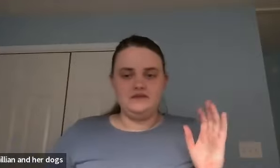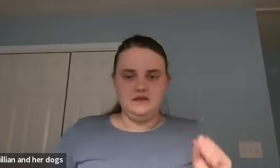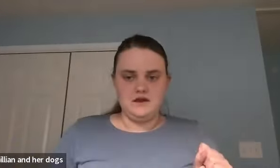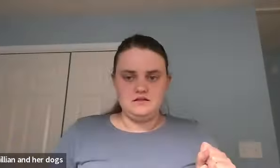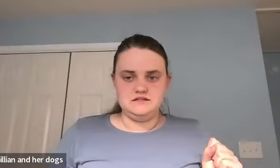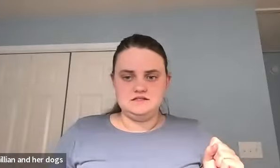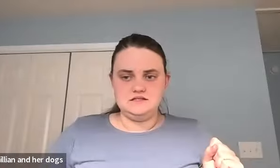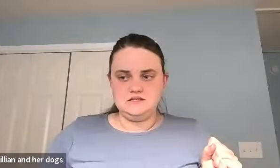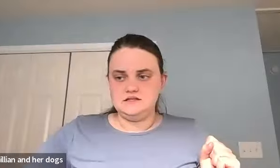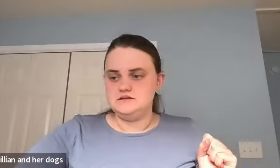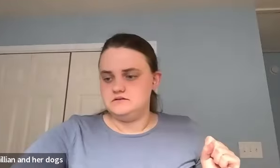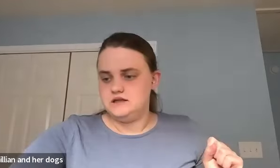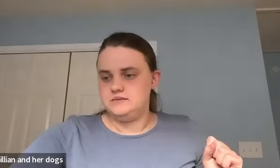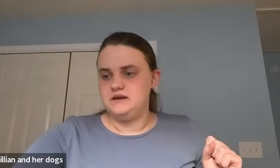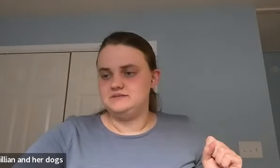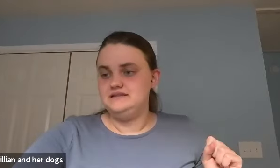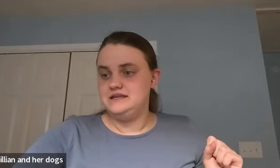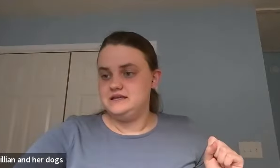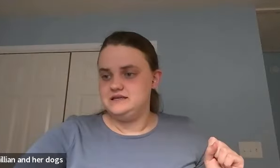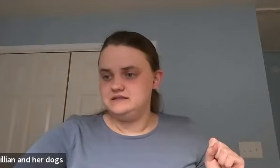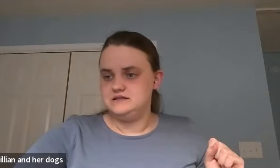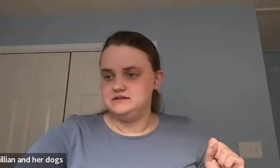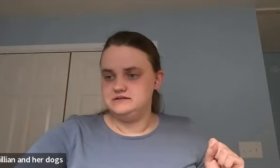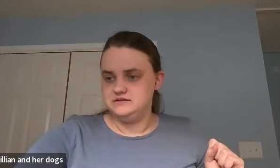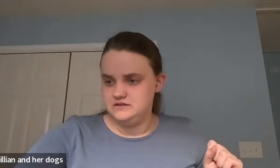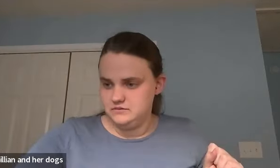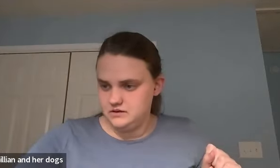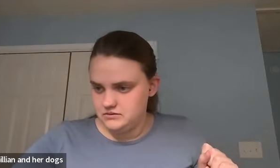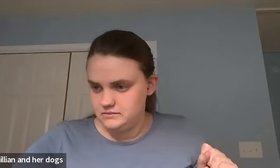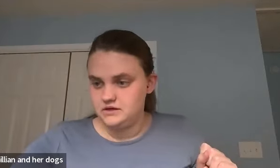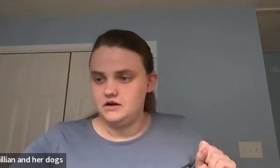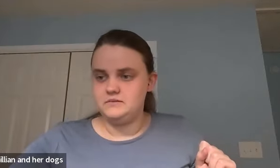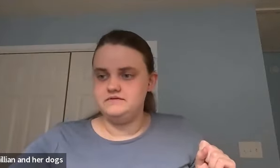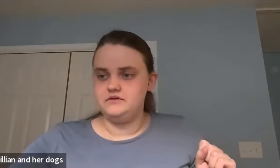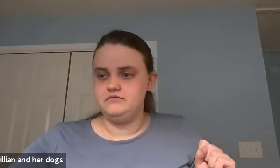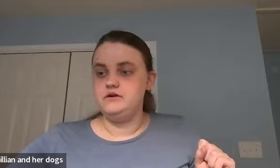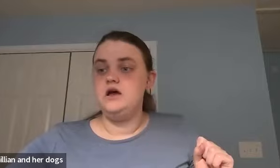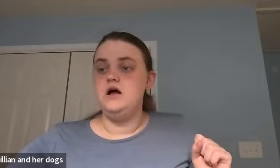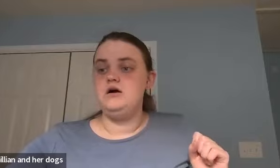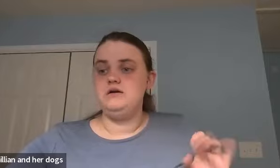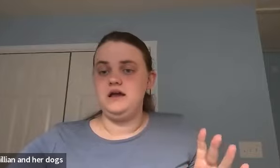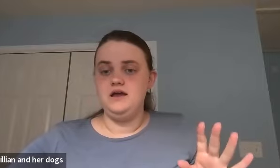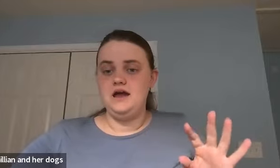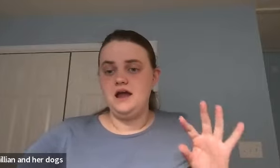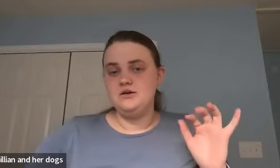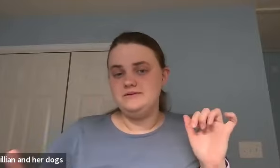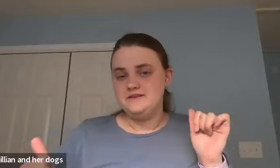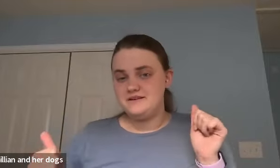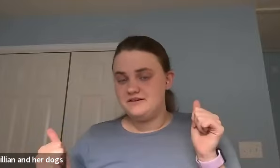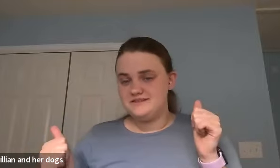yeah, let's see. Okay, let me get back to my list. There we go. I'm gonna knock my phone over. Okay, how are we feeling on the